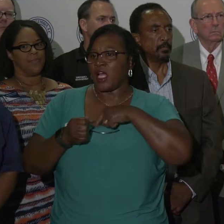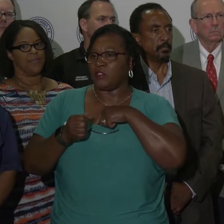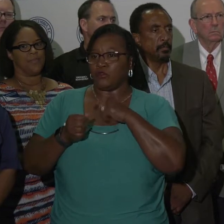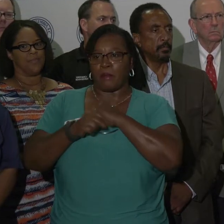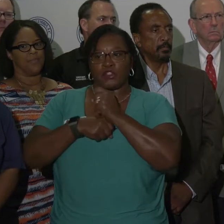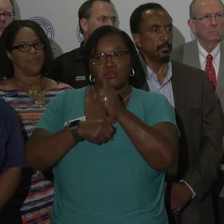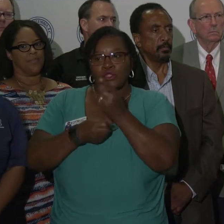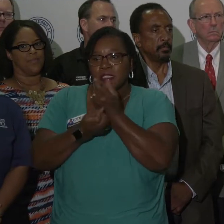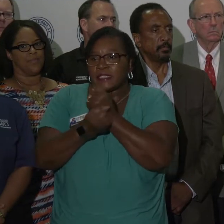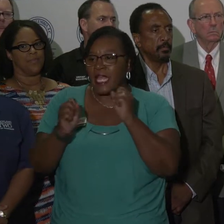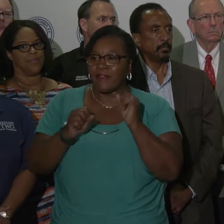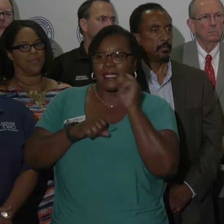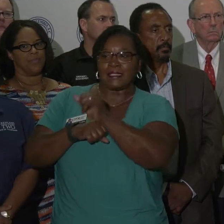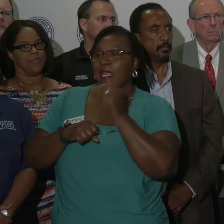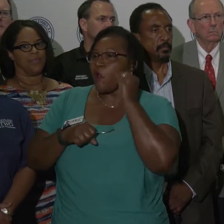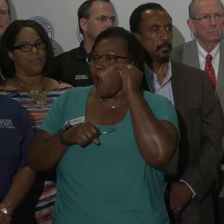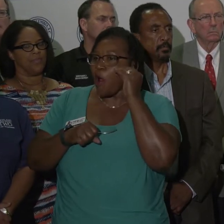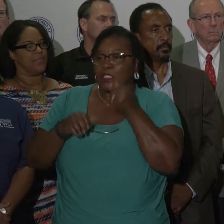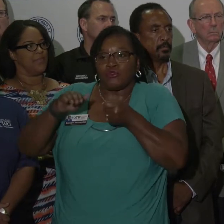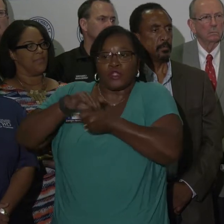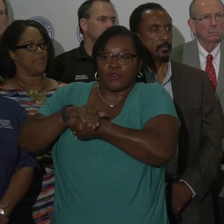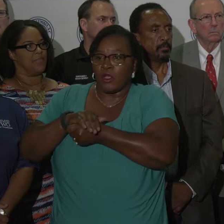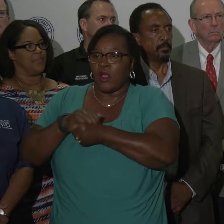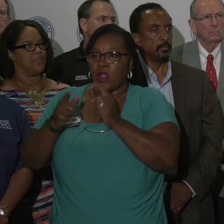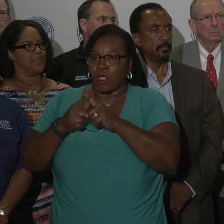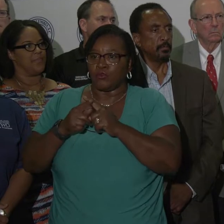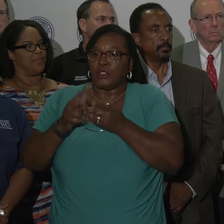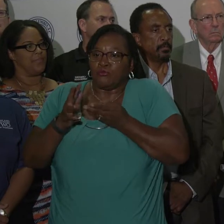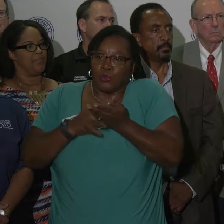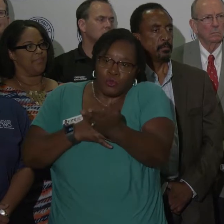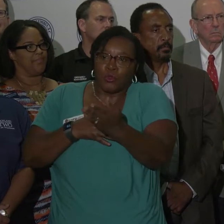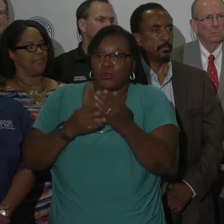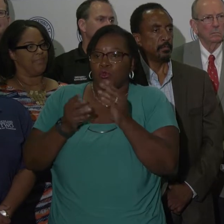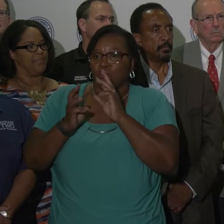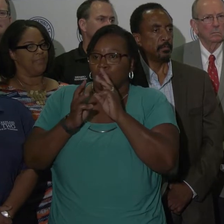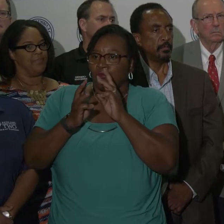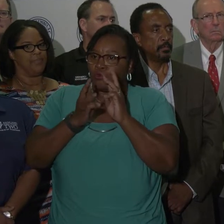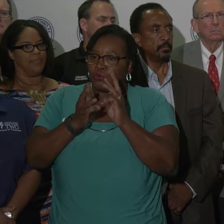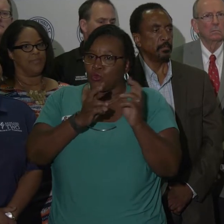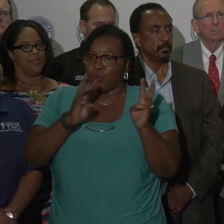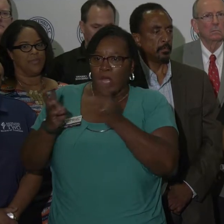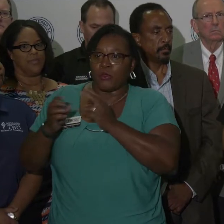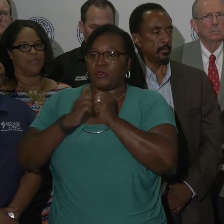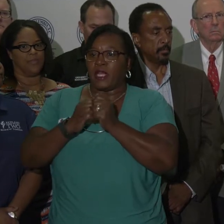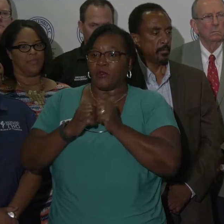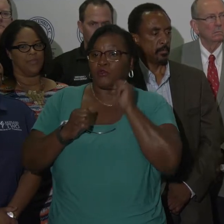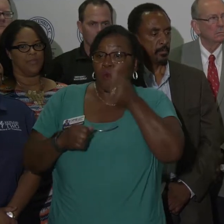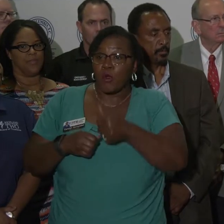safe. Stay at home and be sheltered while we weather this storm together tomorrow. Thank you.